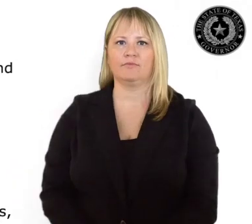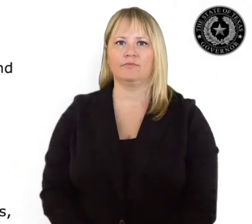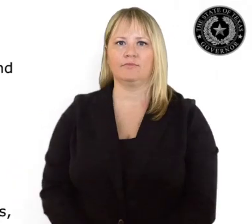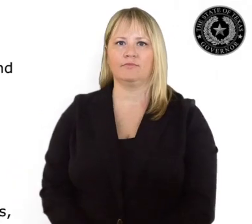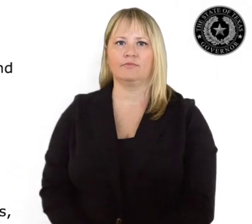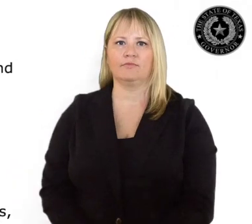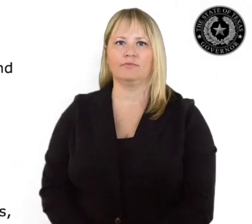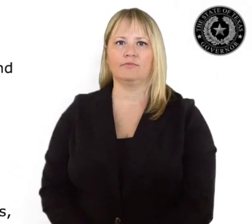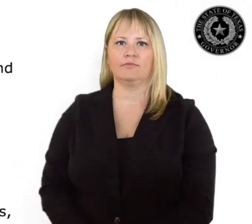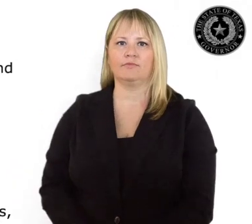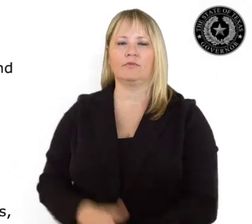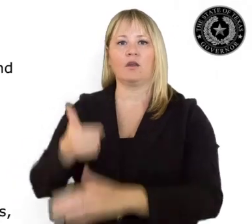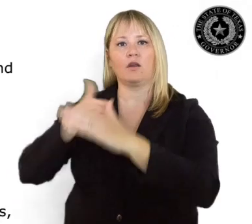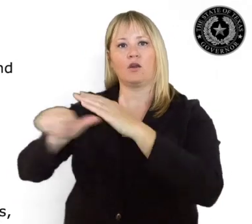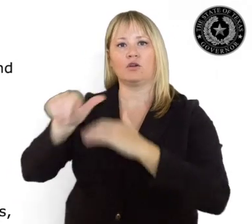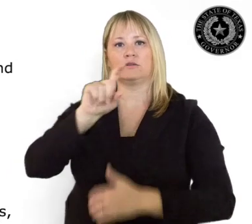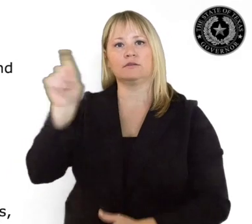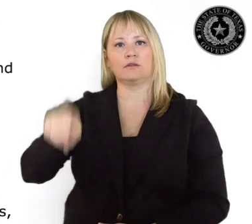Pursuant to Section